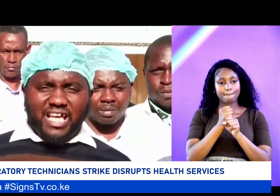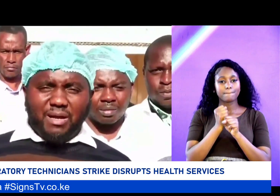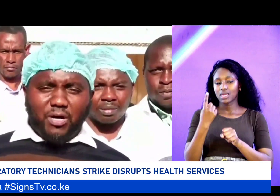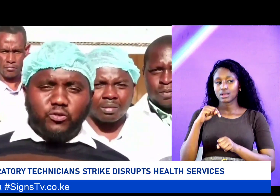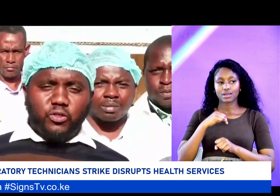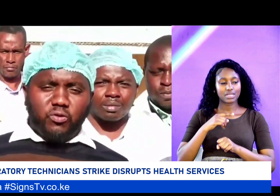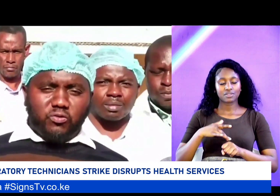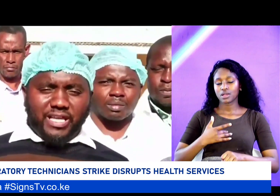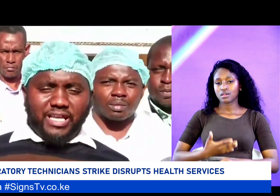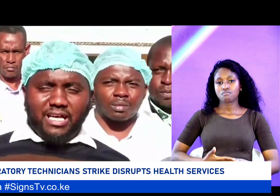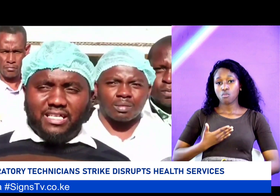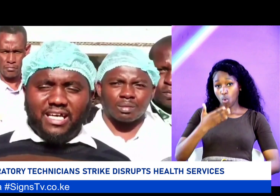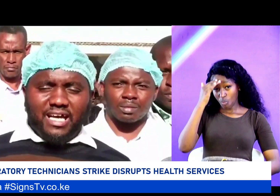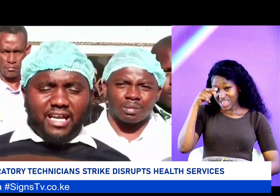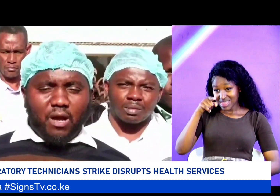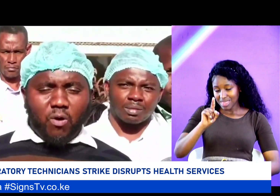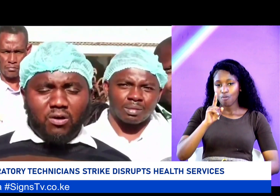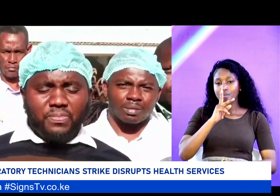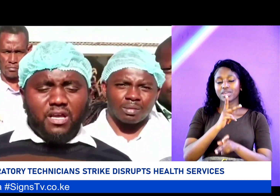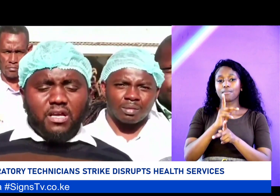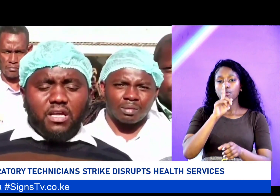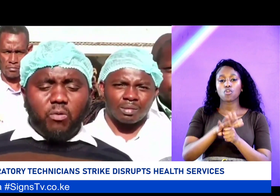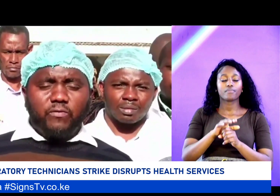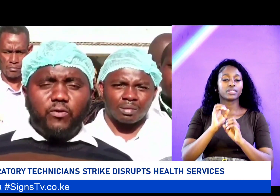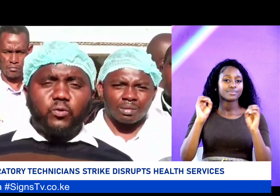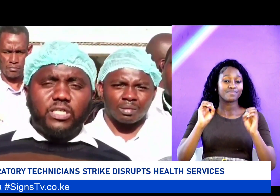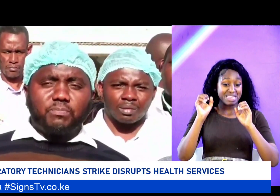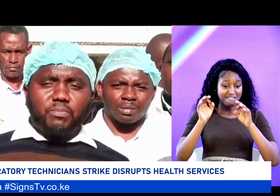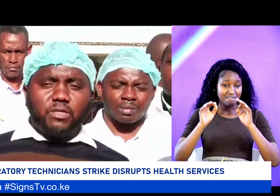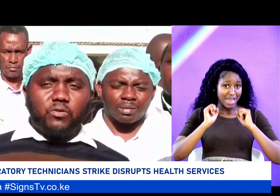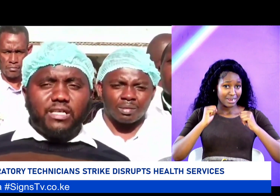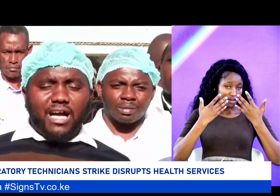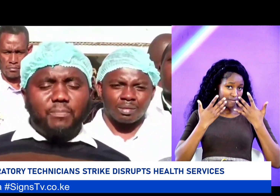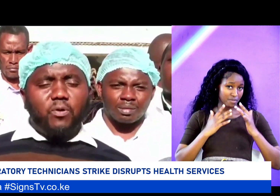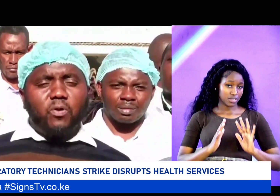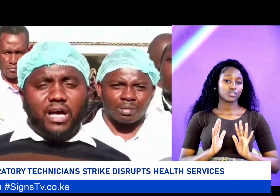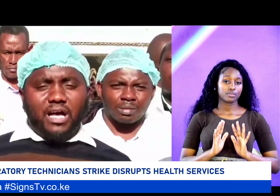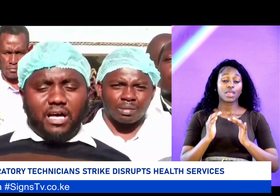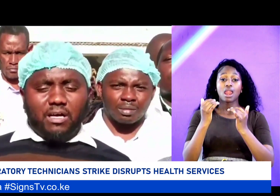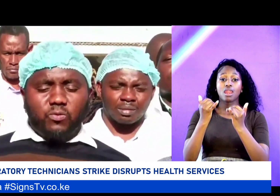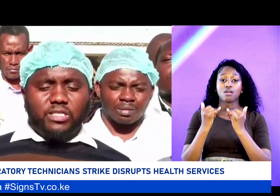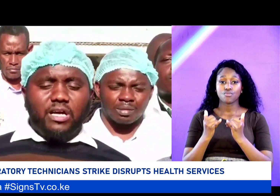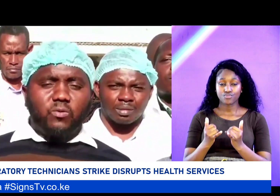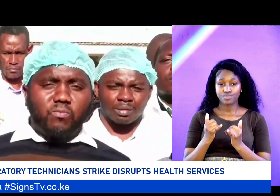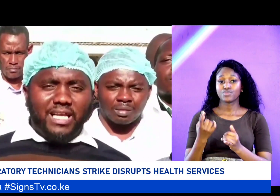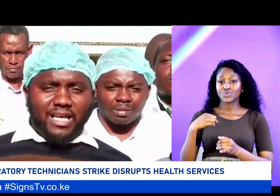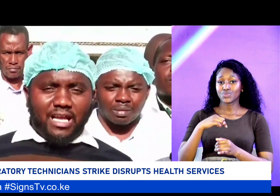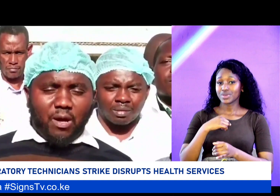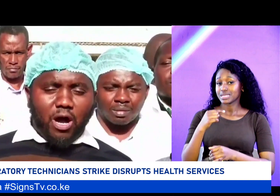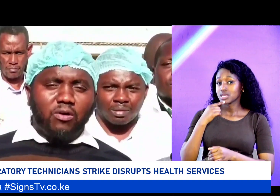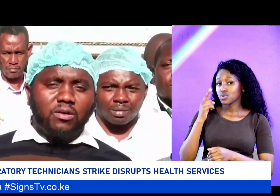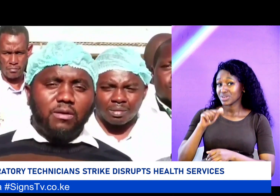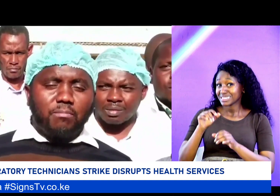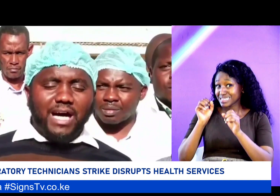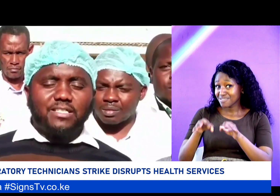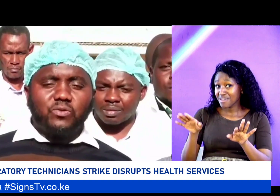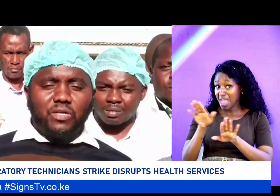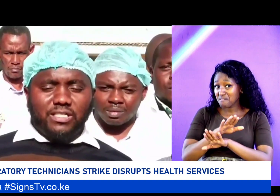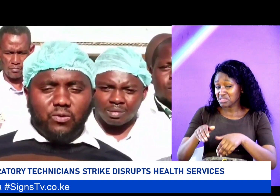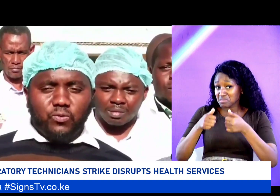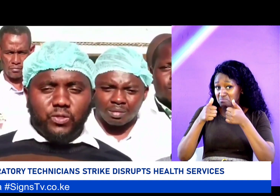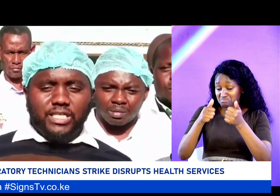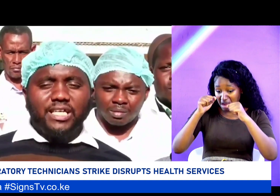sababu hawajatimiza yale ambao tulikuwa tumediana na wao, na kwa hivyo tutakapo kuja kukubaliana na